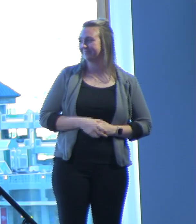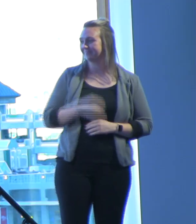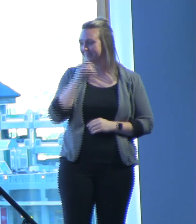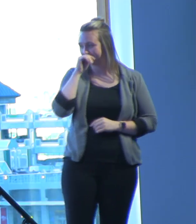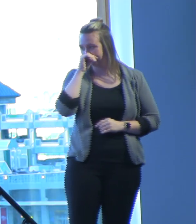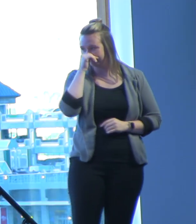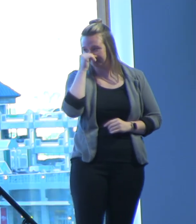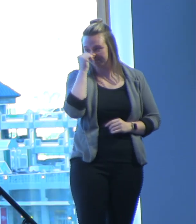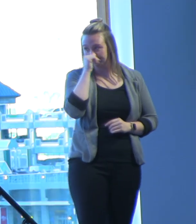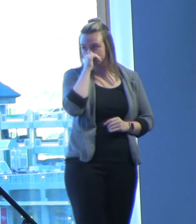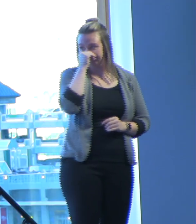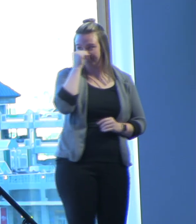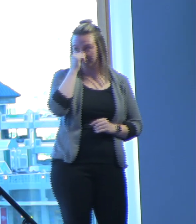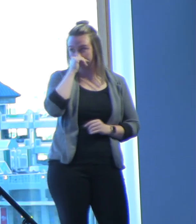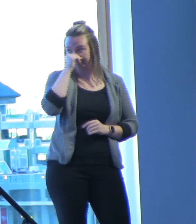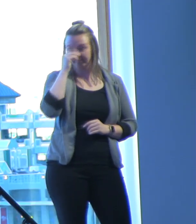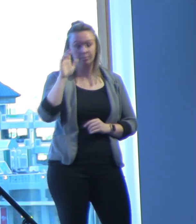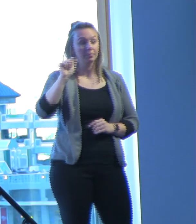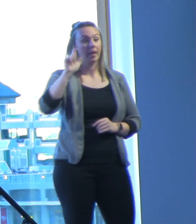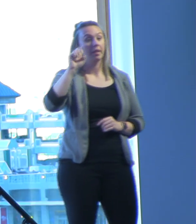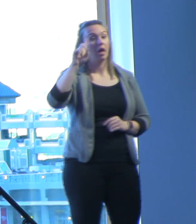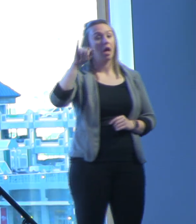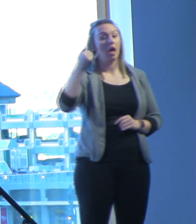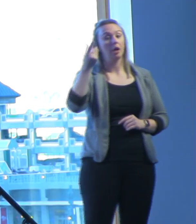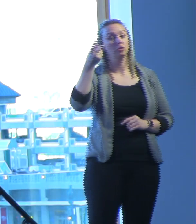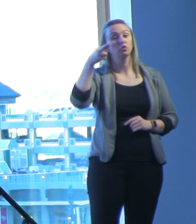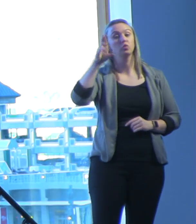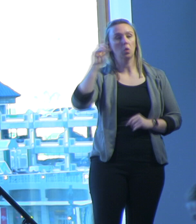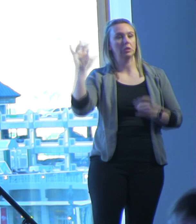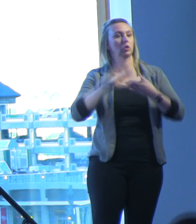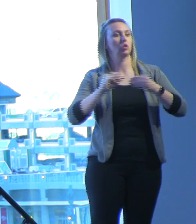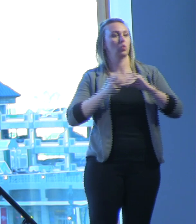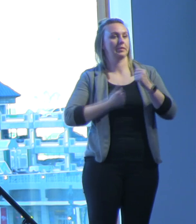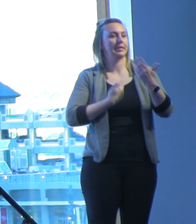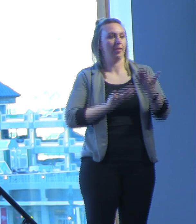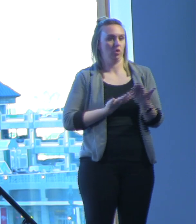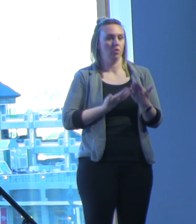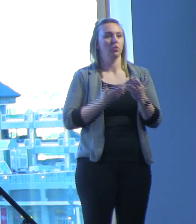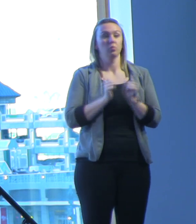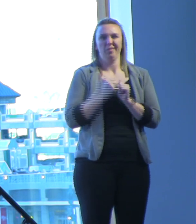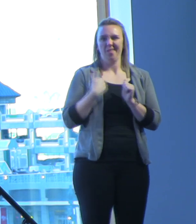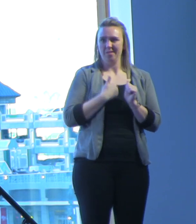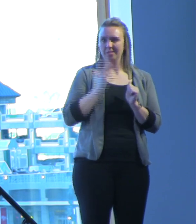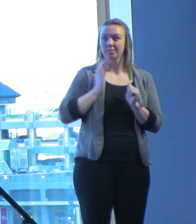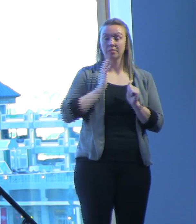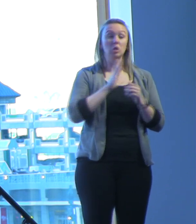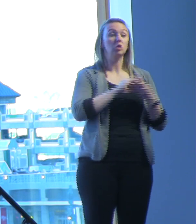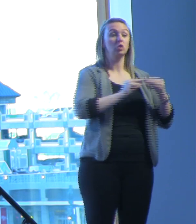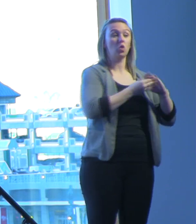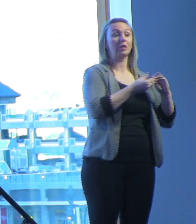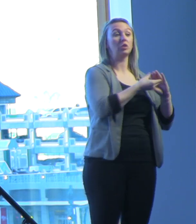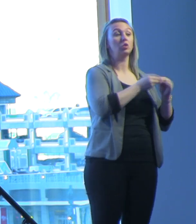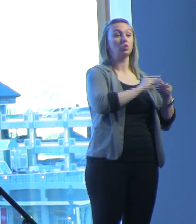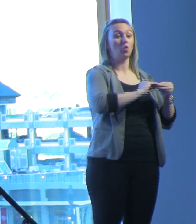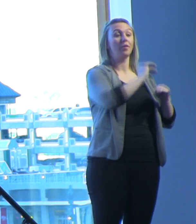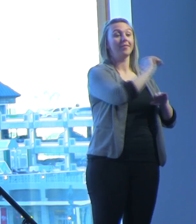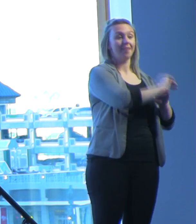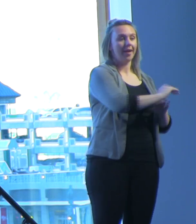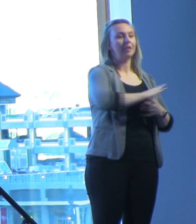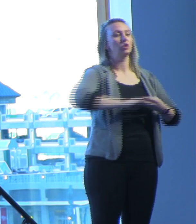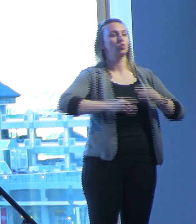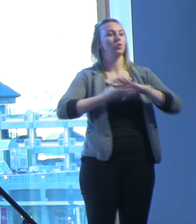Great. And Alejandro's been a storyteller with us both at Story Night and also Story Late Night. Thank